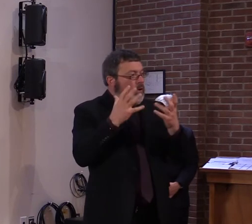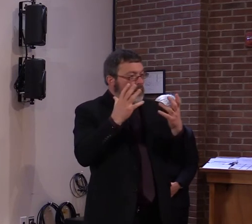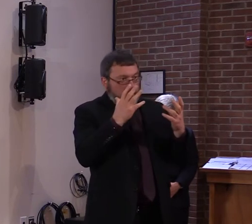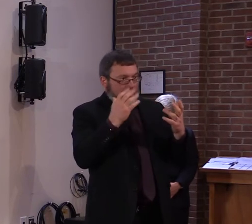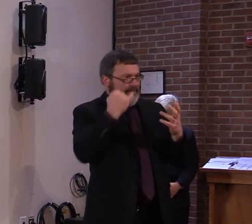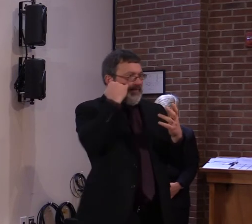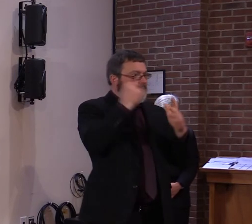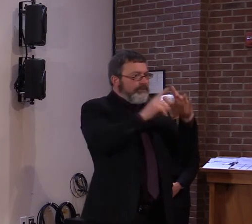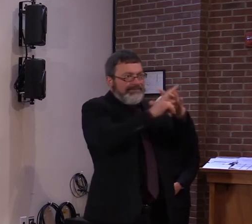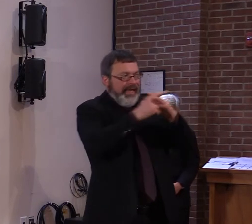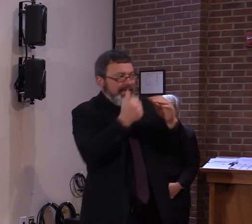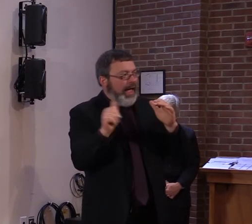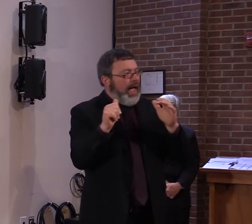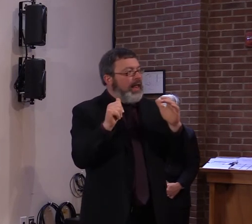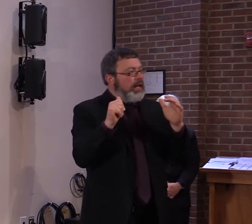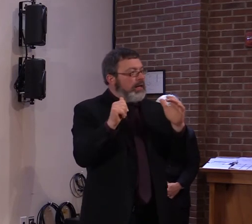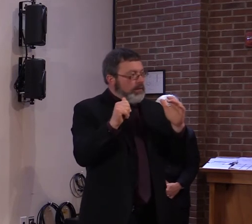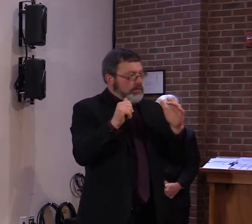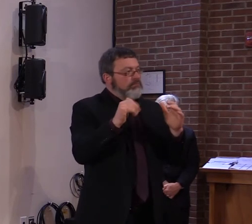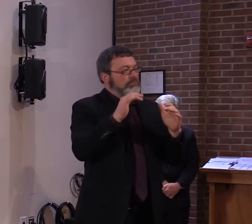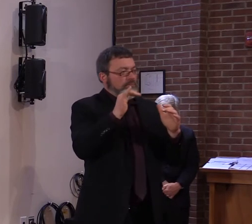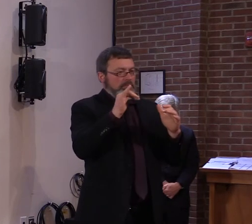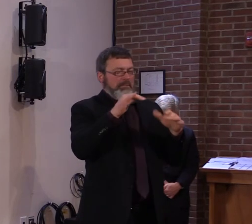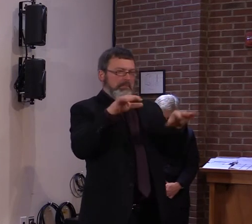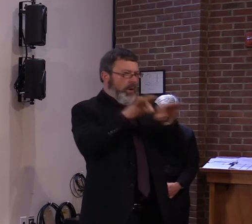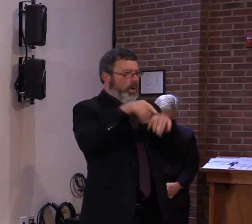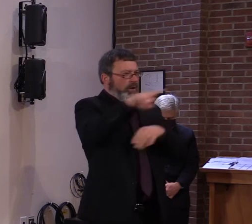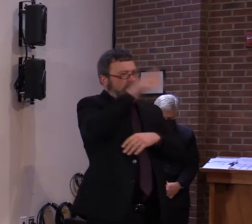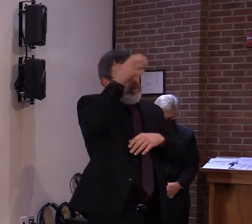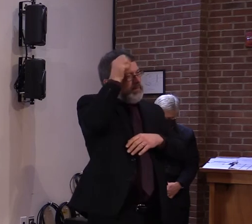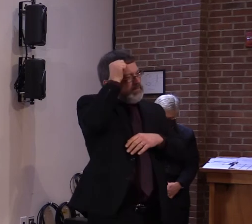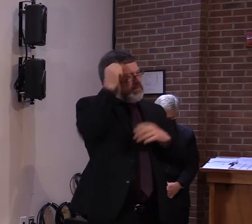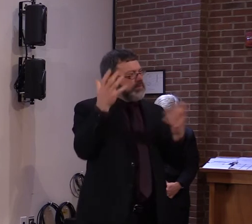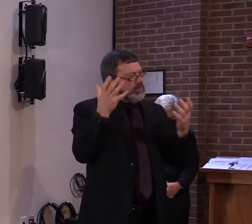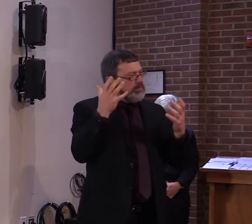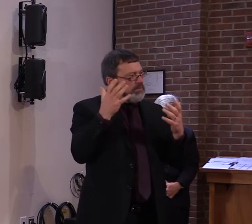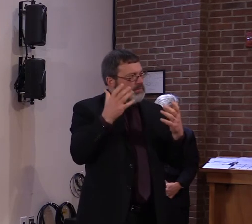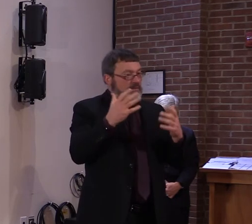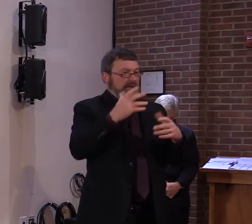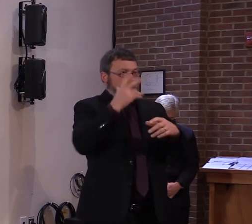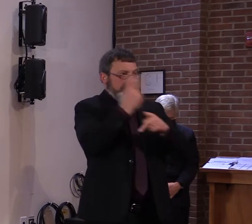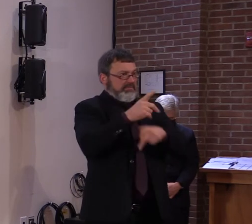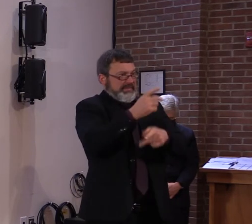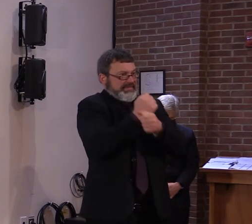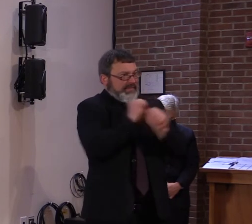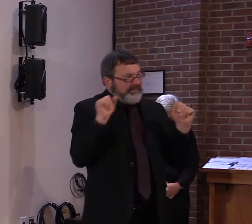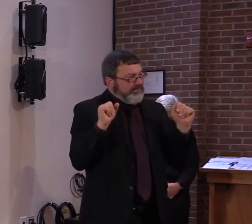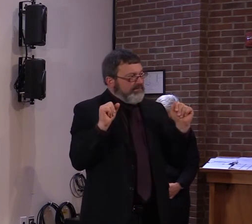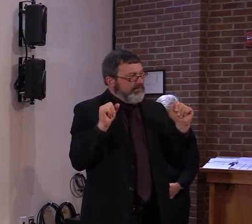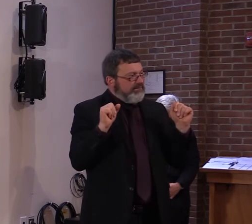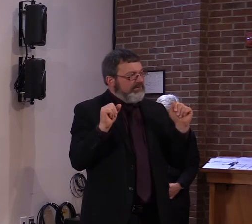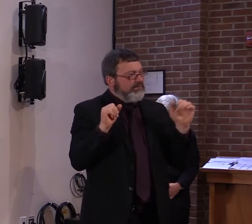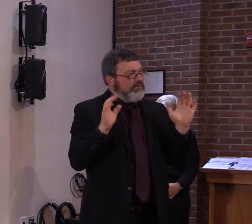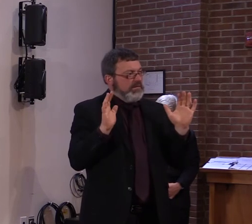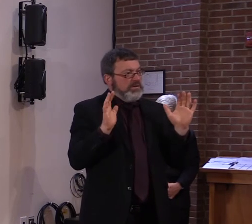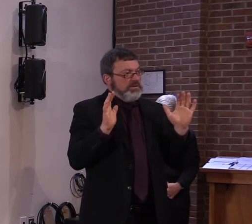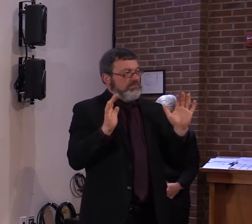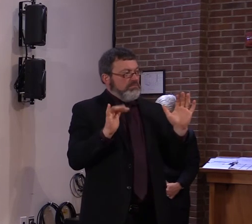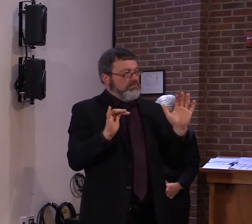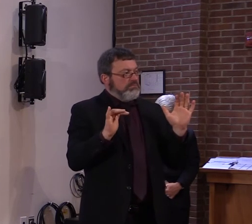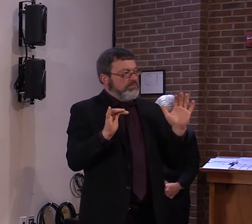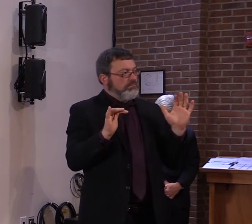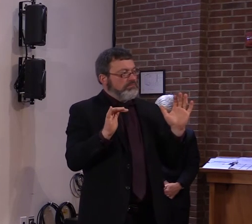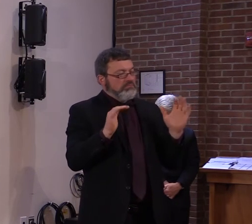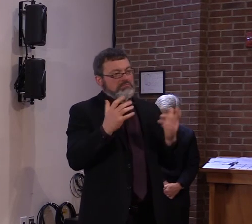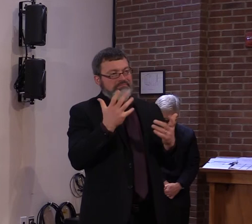in imposing these restrictions while keeping everyone safe. So that's basically what happened. I mean, it was just a time factor. It wasn't